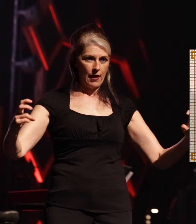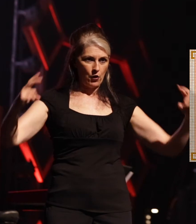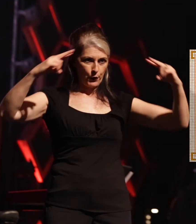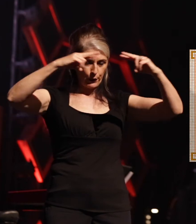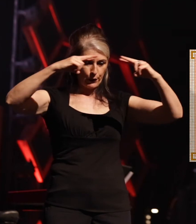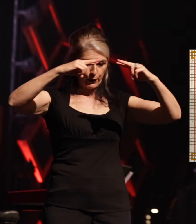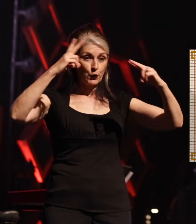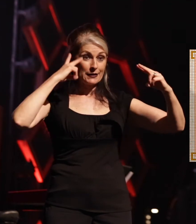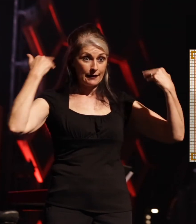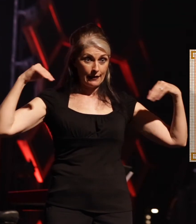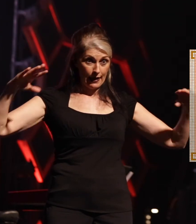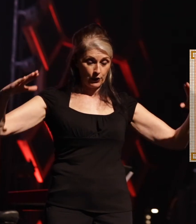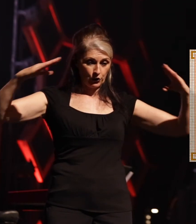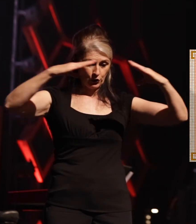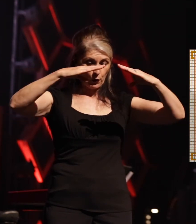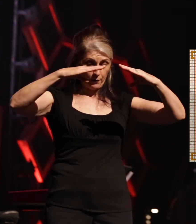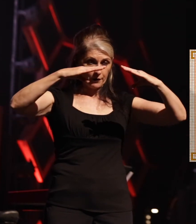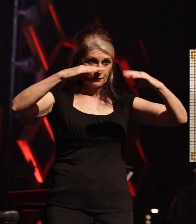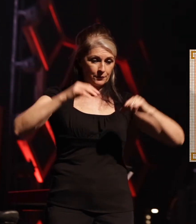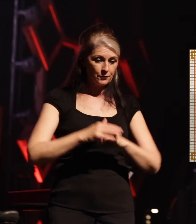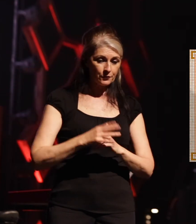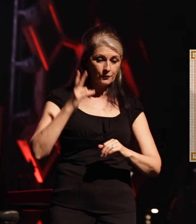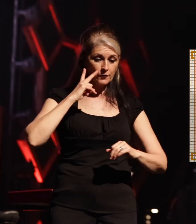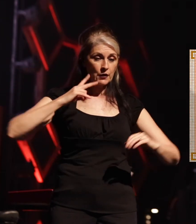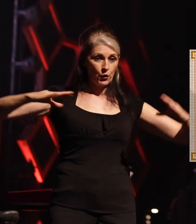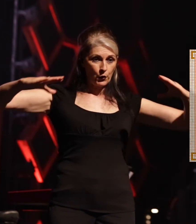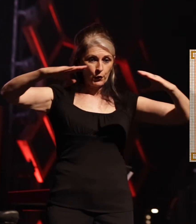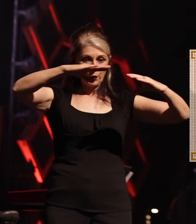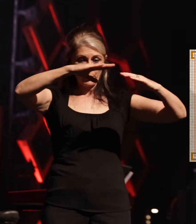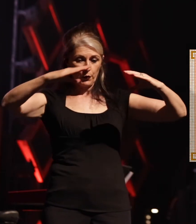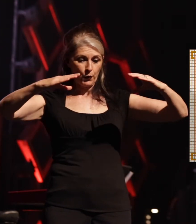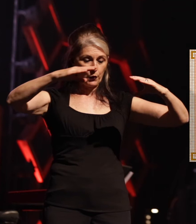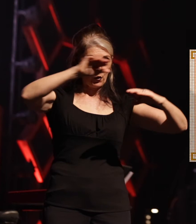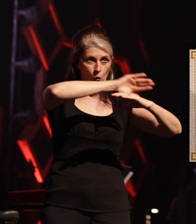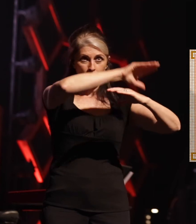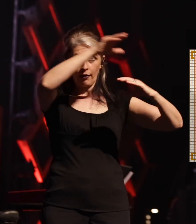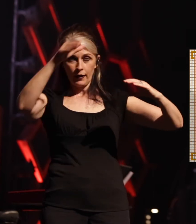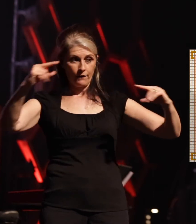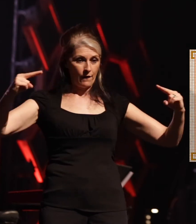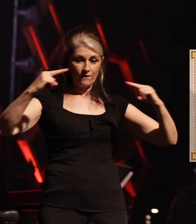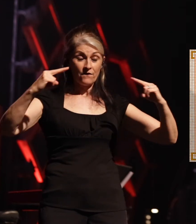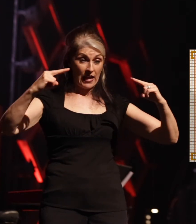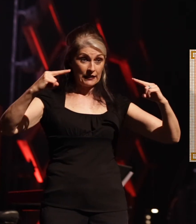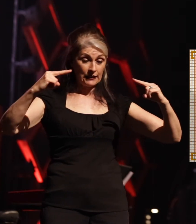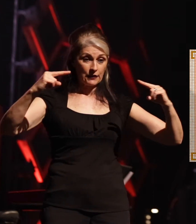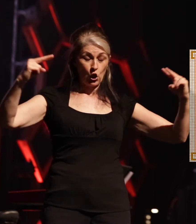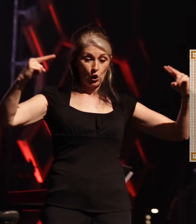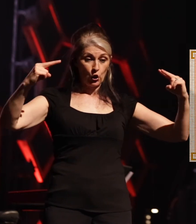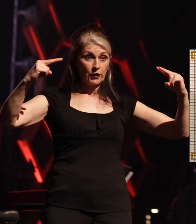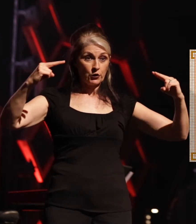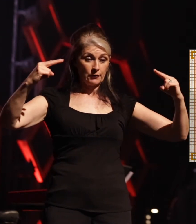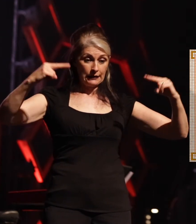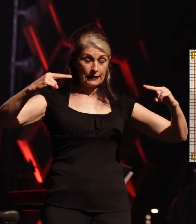their wings spread upward, overshadowing the cover with them. The cherubim are to face each other, looking toward the cover.